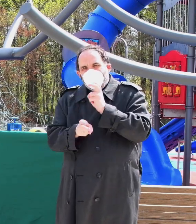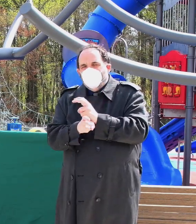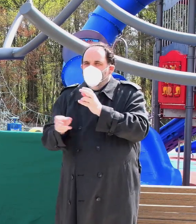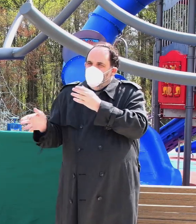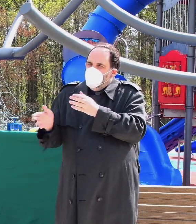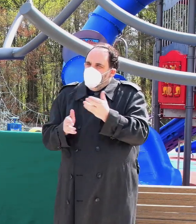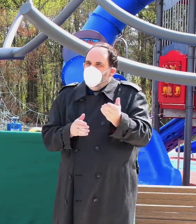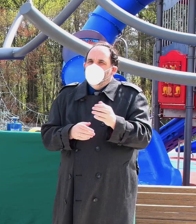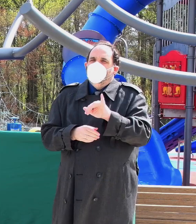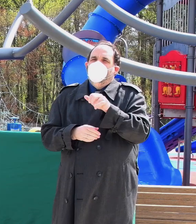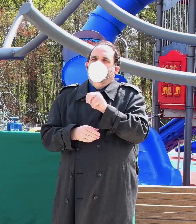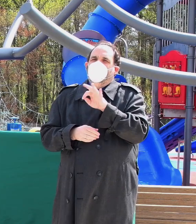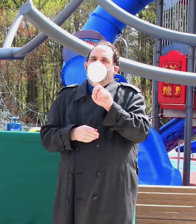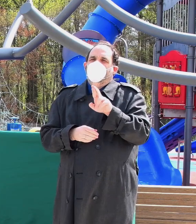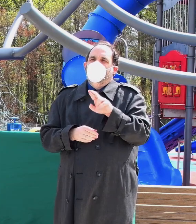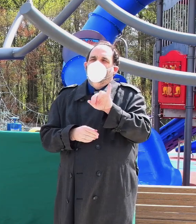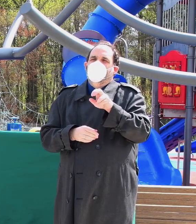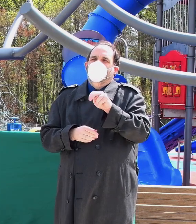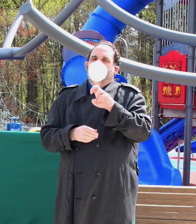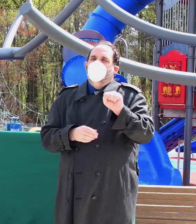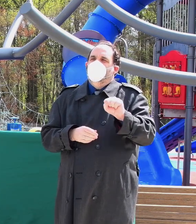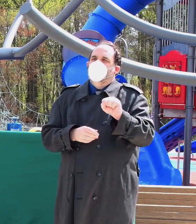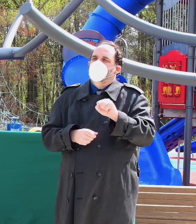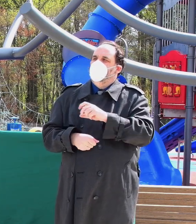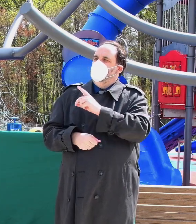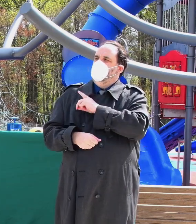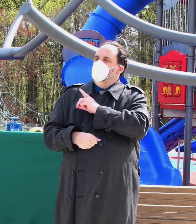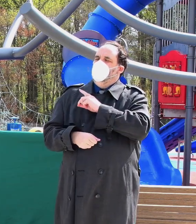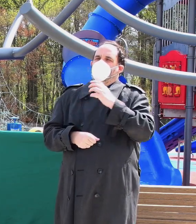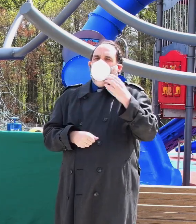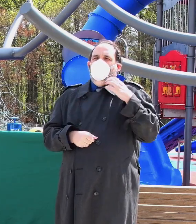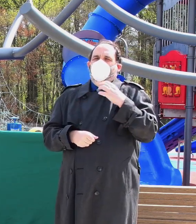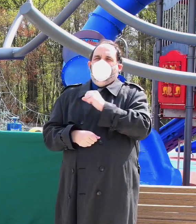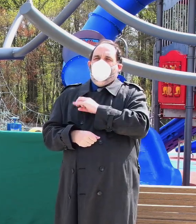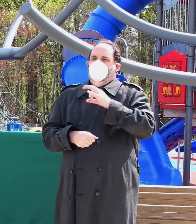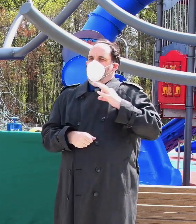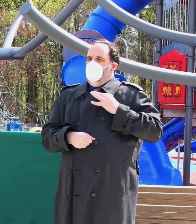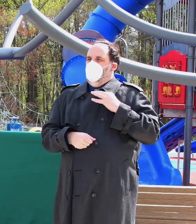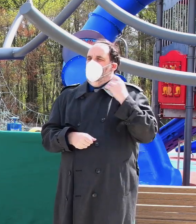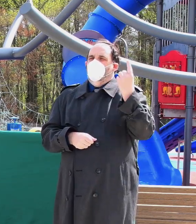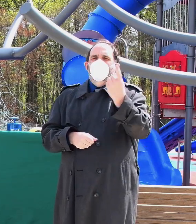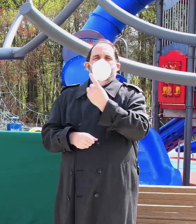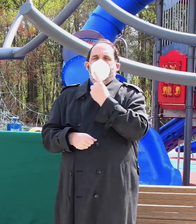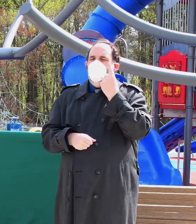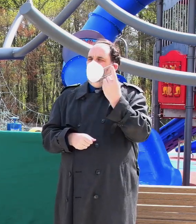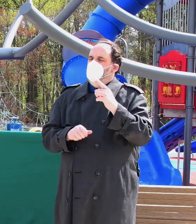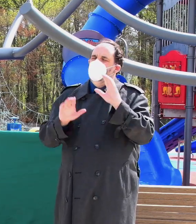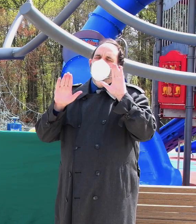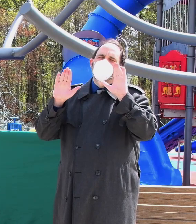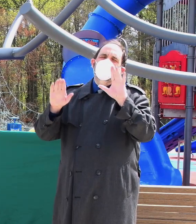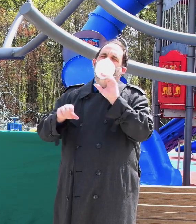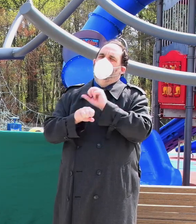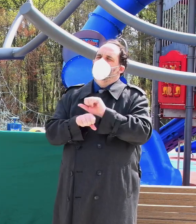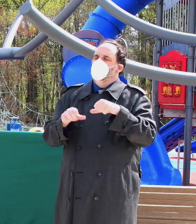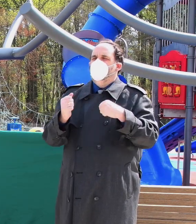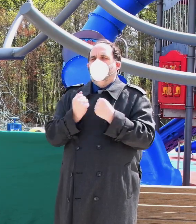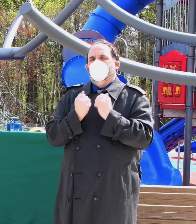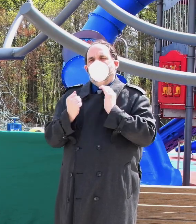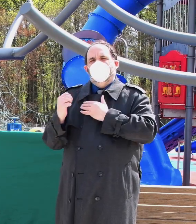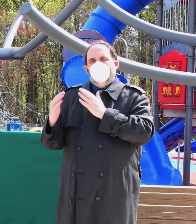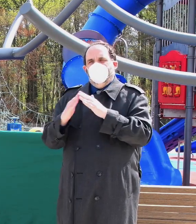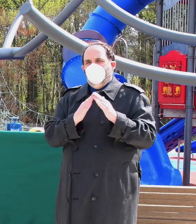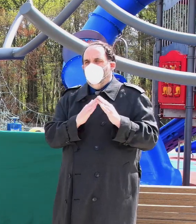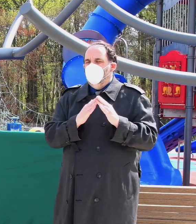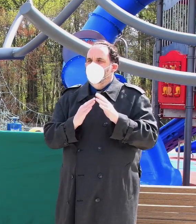hard, but Jennifer Jones, my Deputy Chief of Staff, who is always doing so much good work for our community, who not